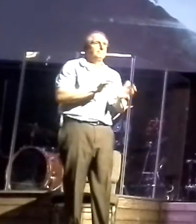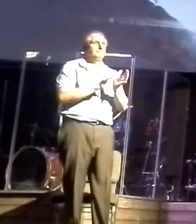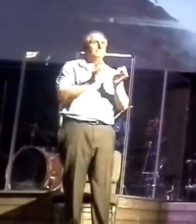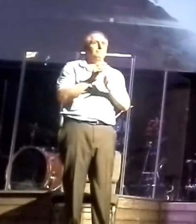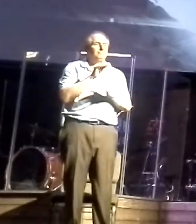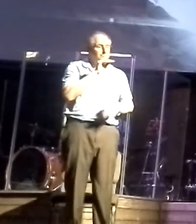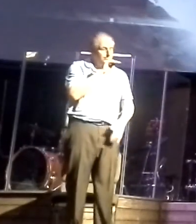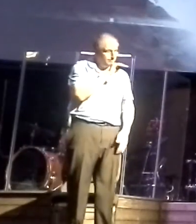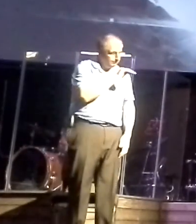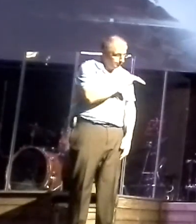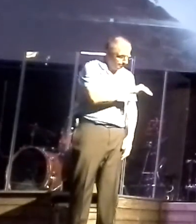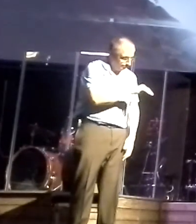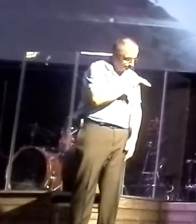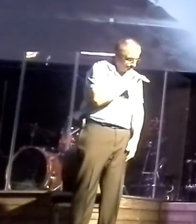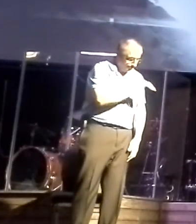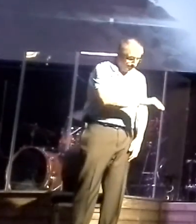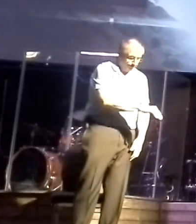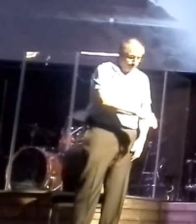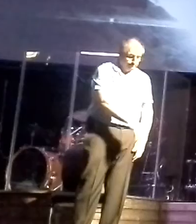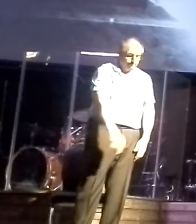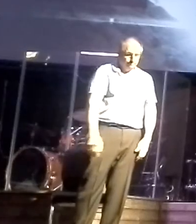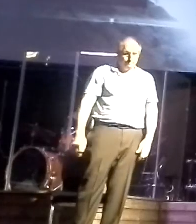Jesus is